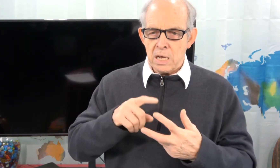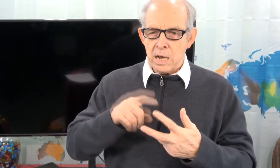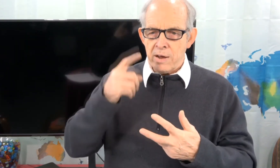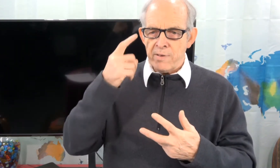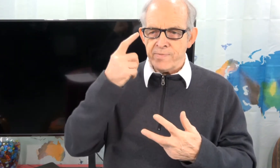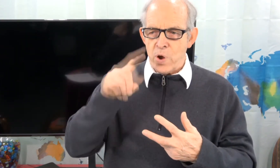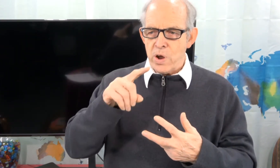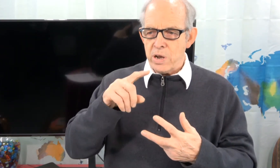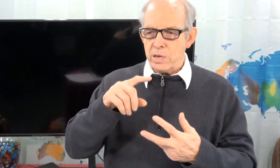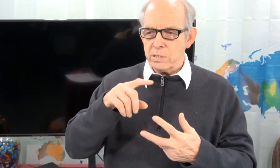For